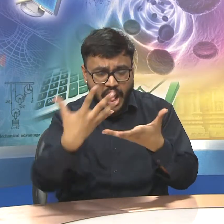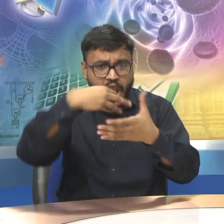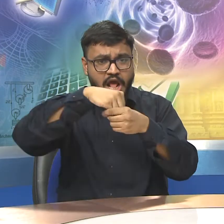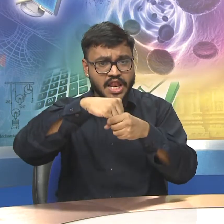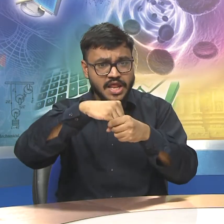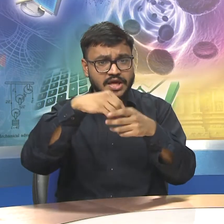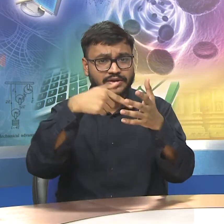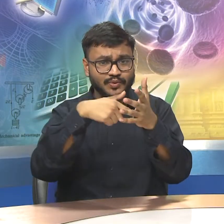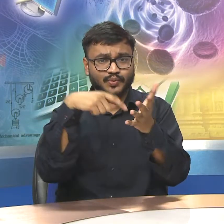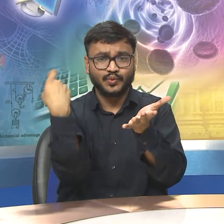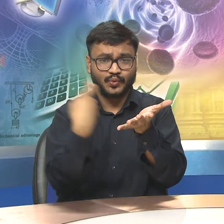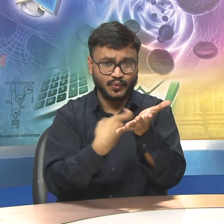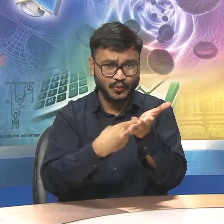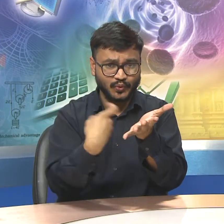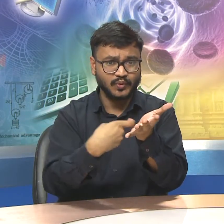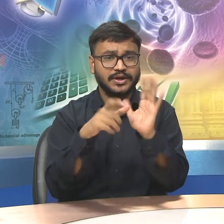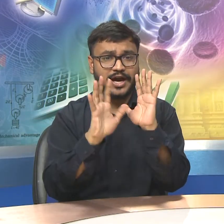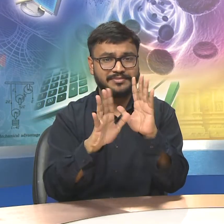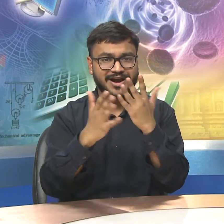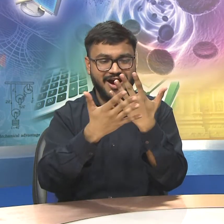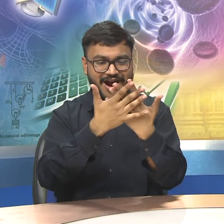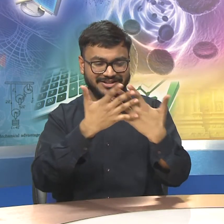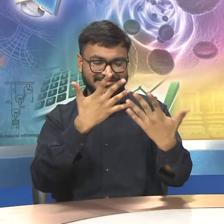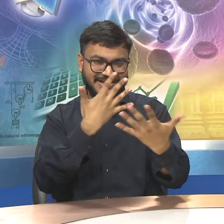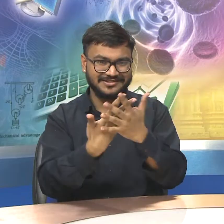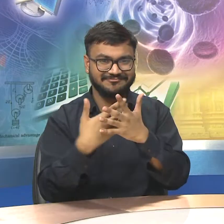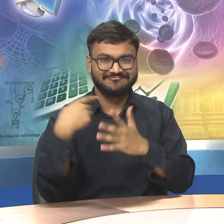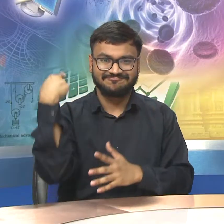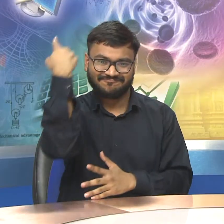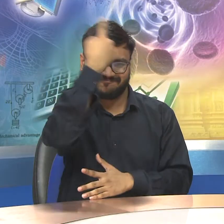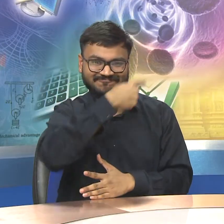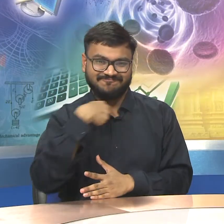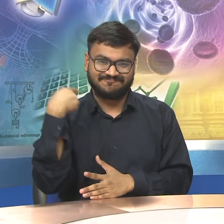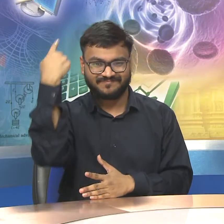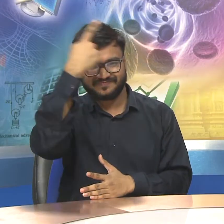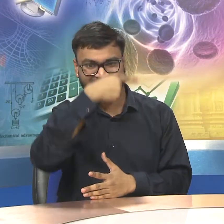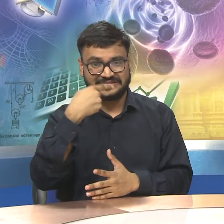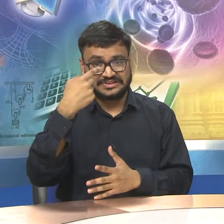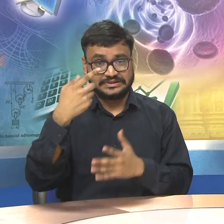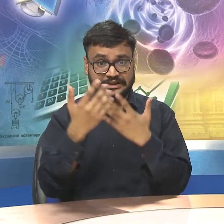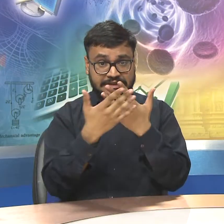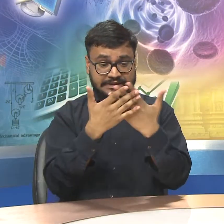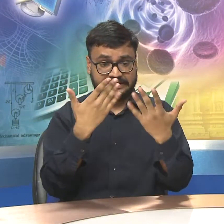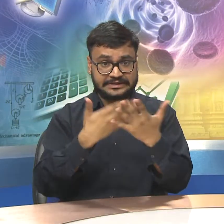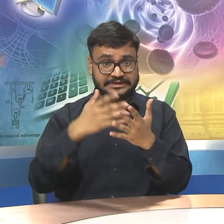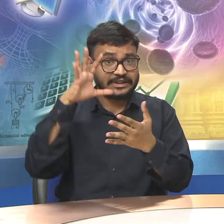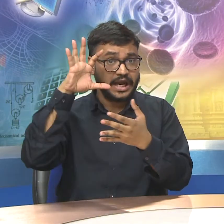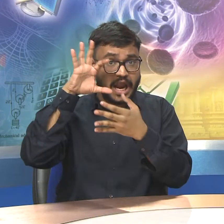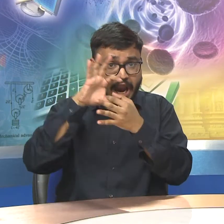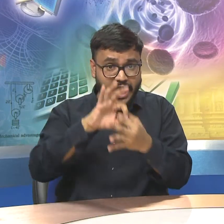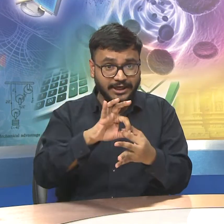Some other rules are about using the hand and face or hand together